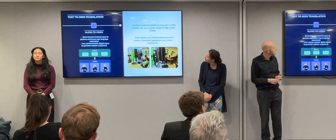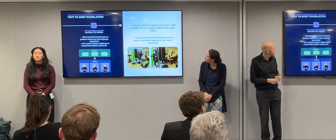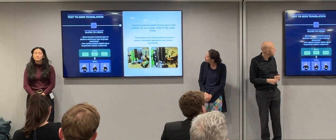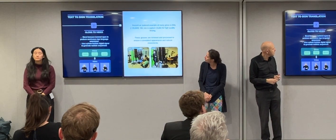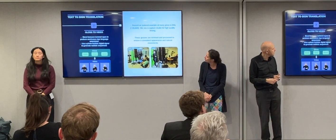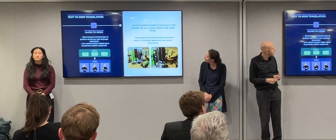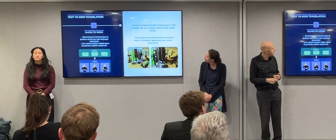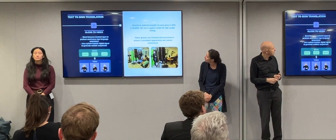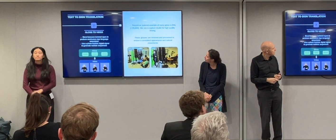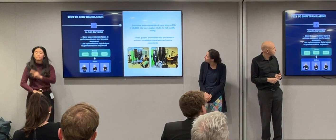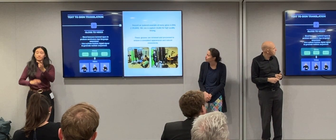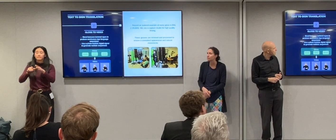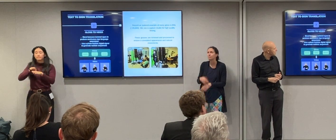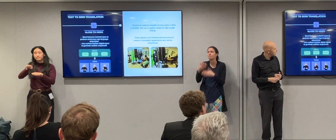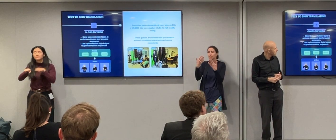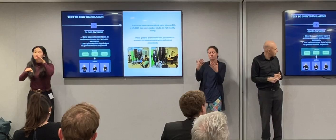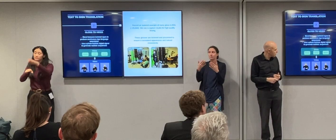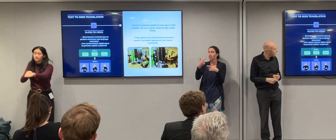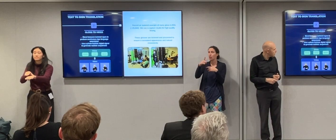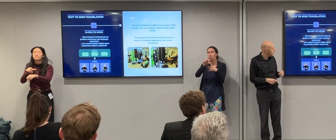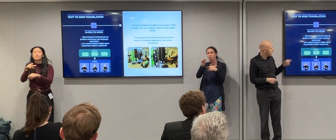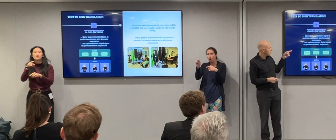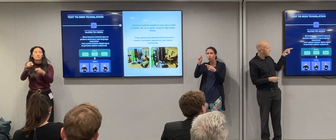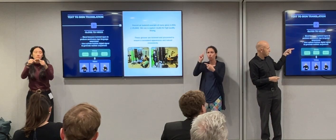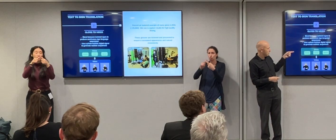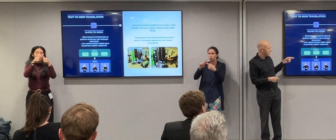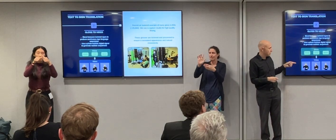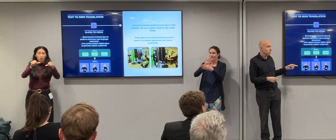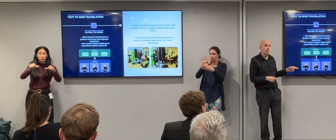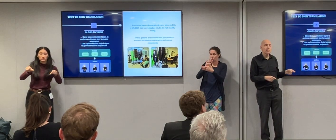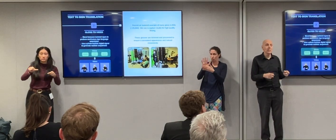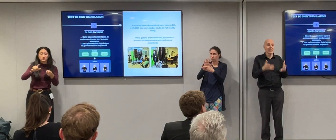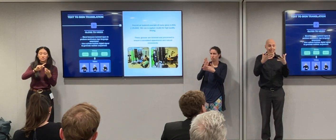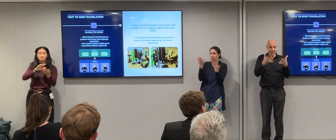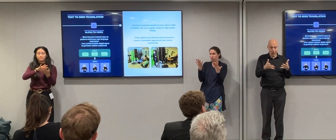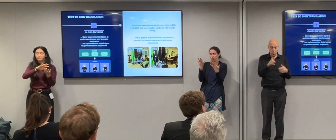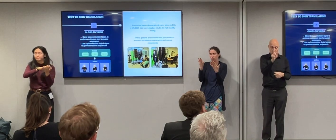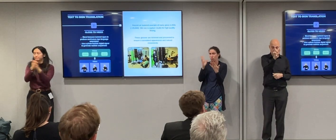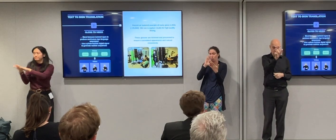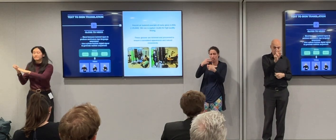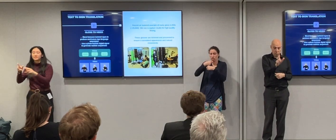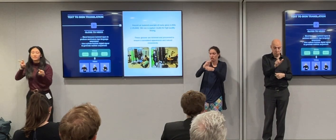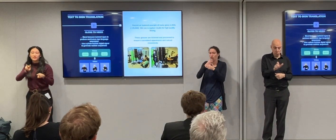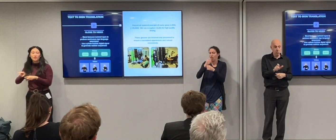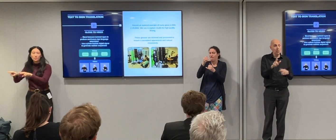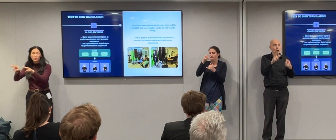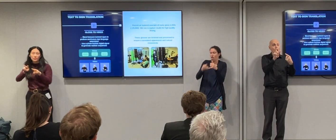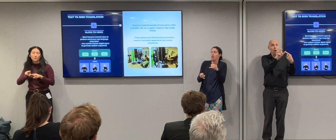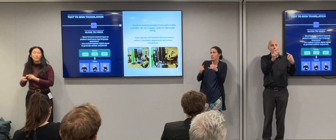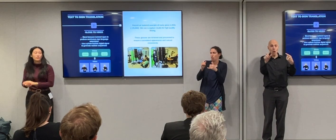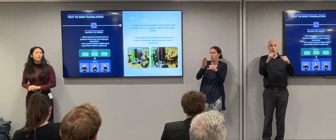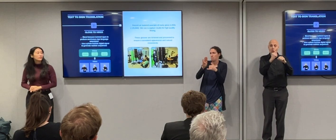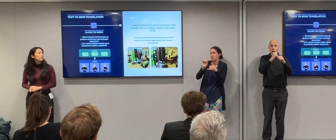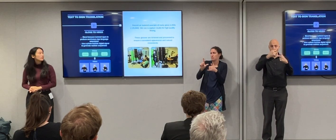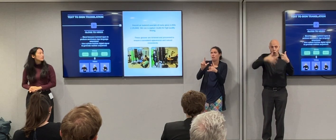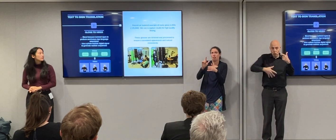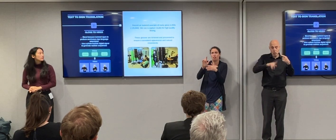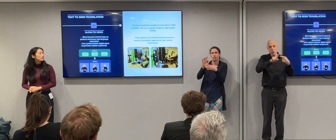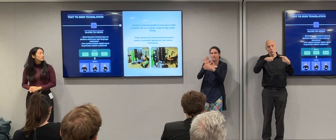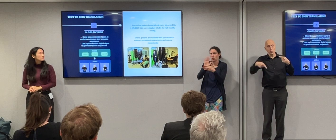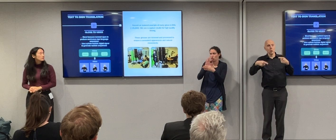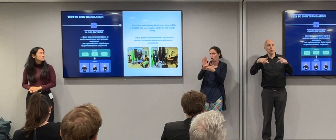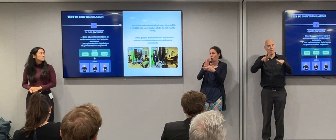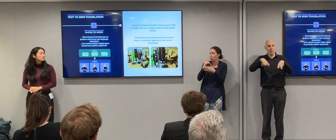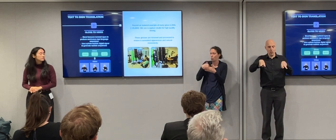Next step, gloss to video. So we're actually generating the final BSL video from that gloss. We have recorded